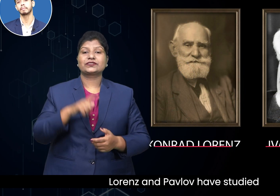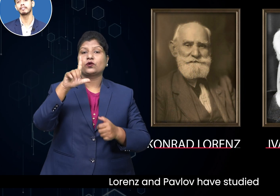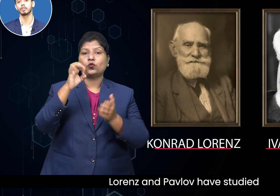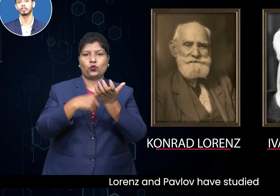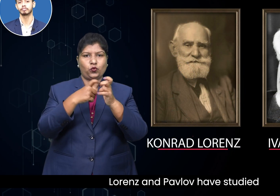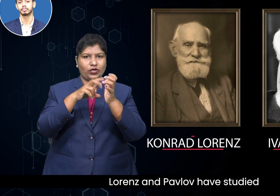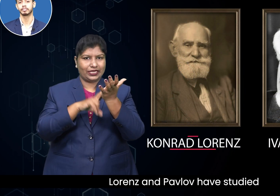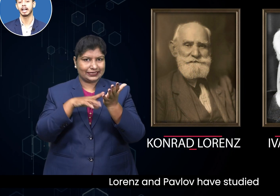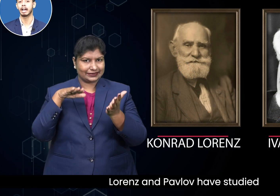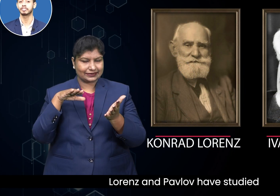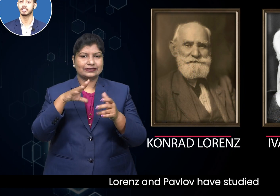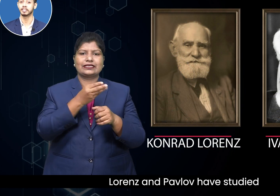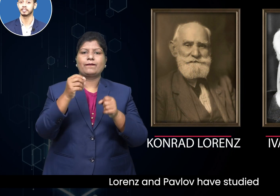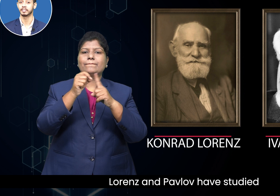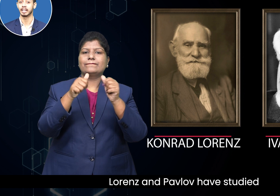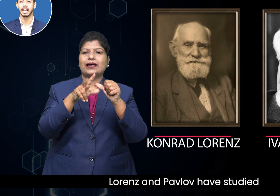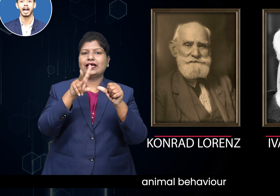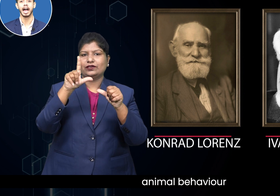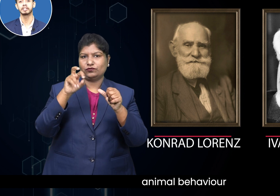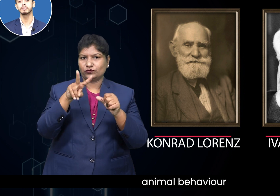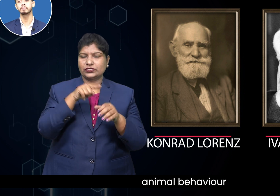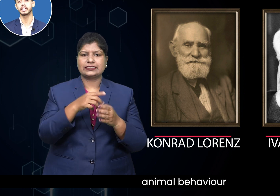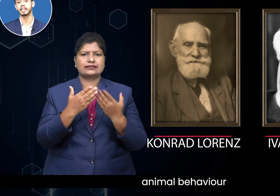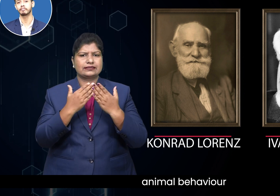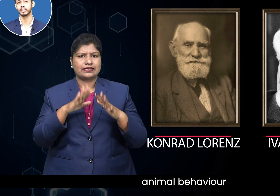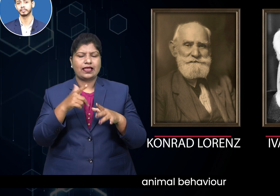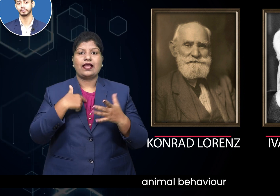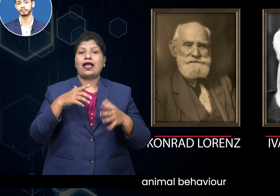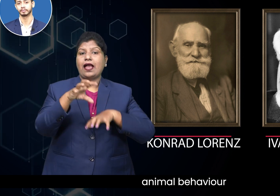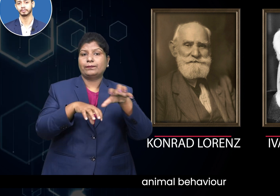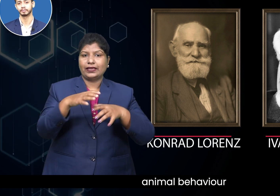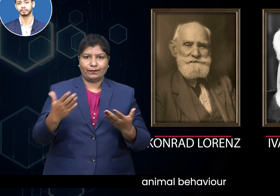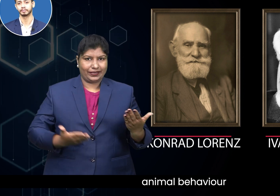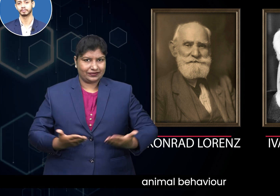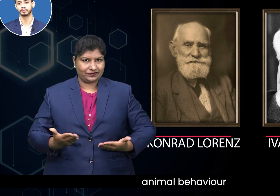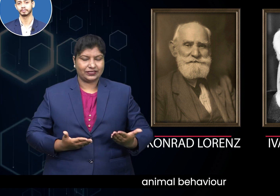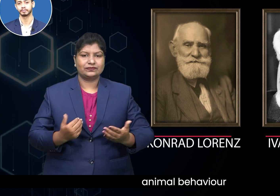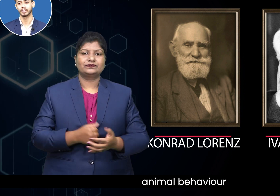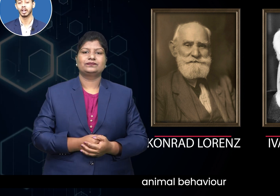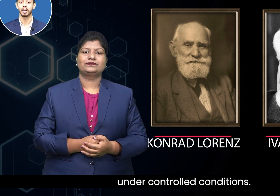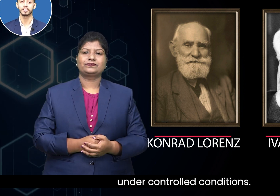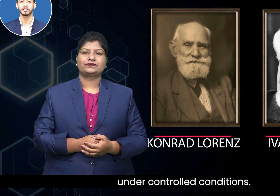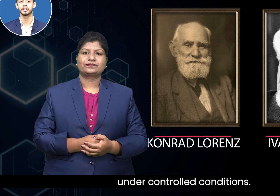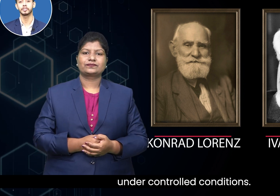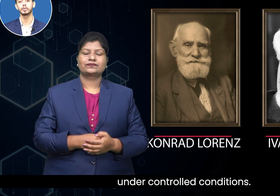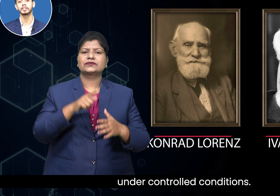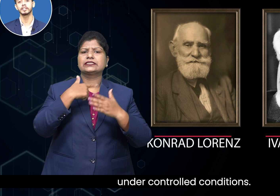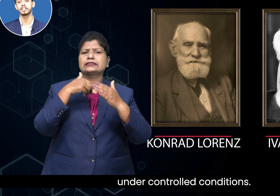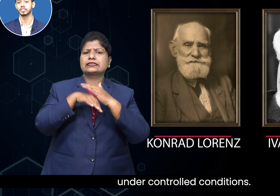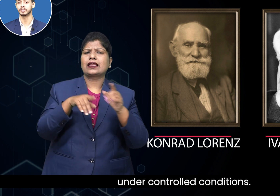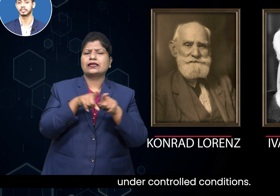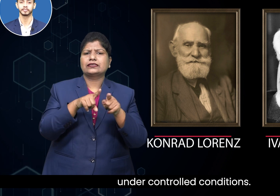Lorenz and Pavlov have studied animal behavior under